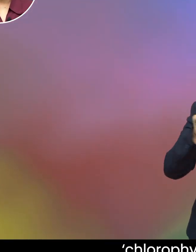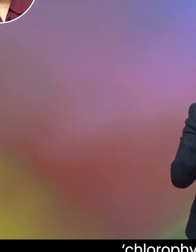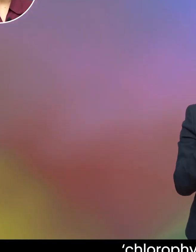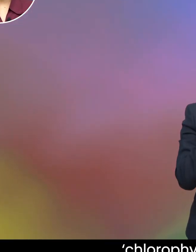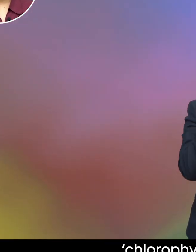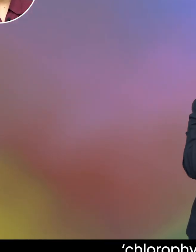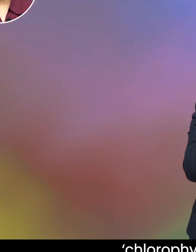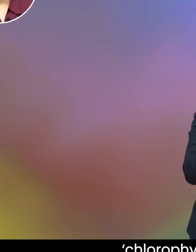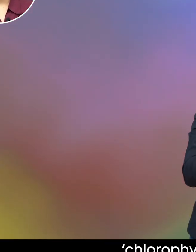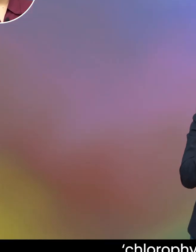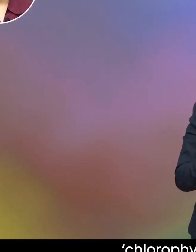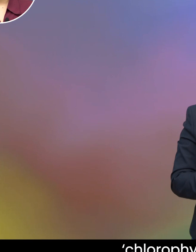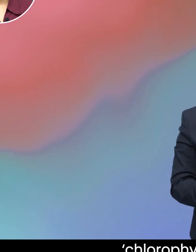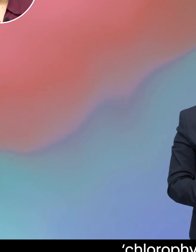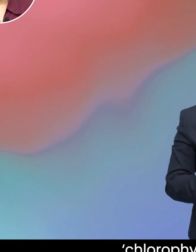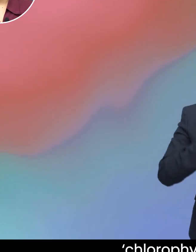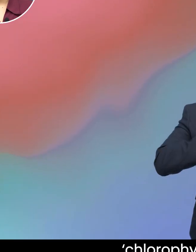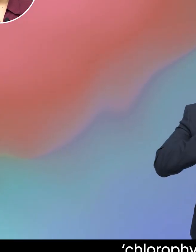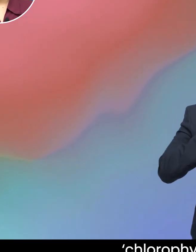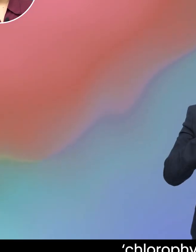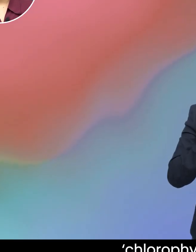meaning green leaf.